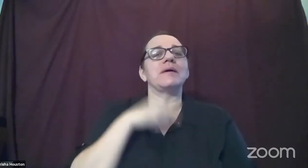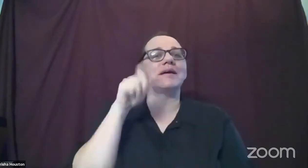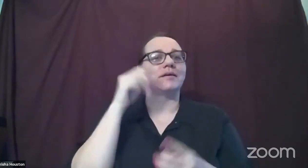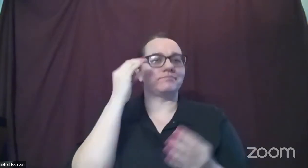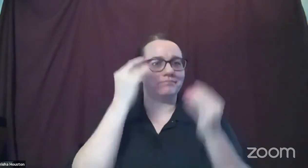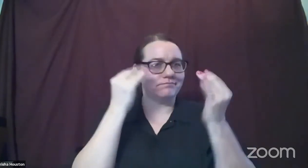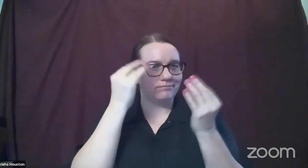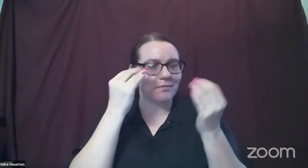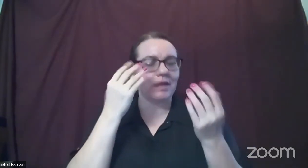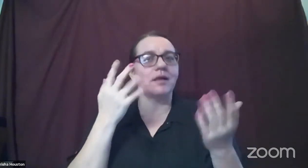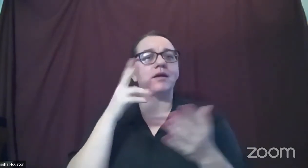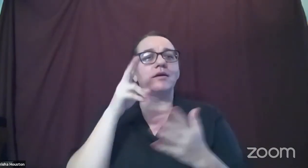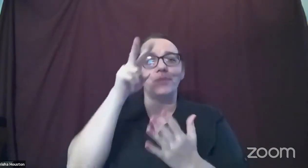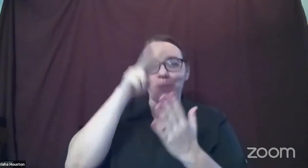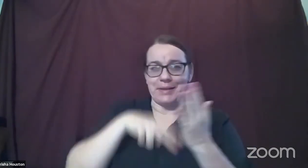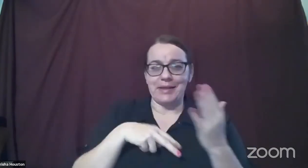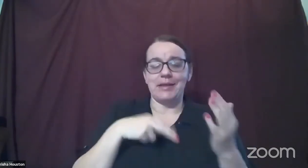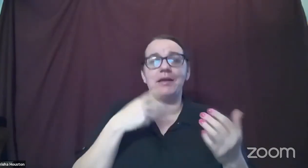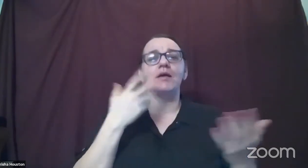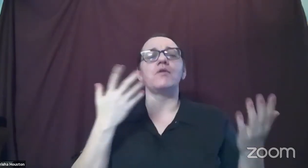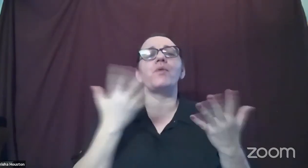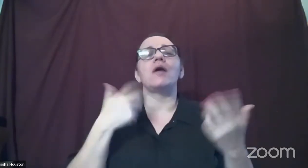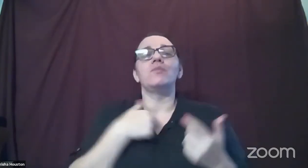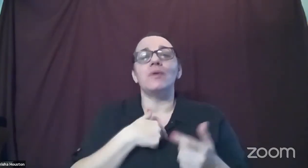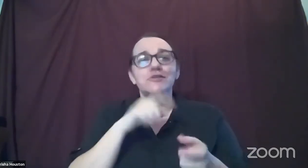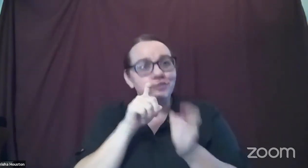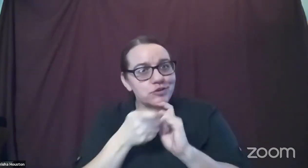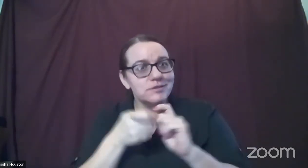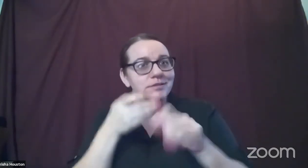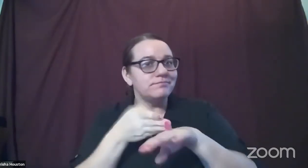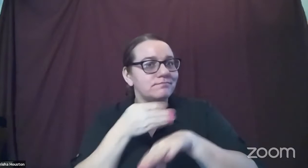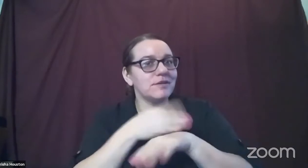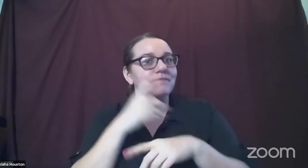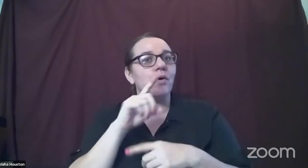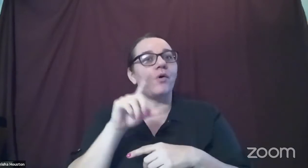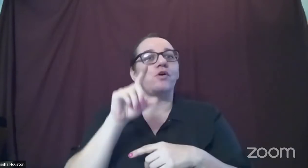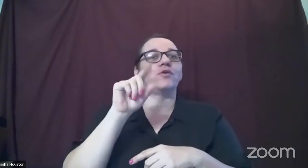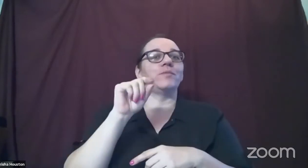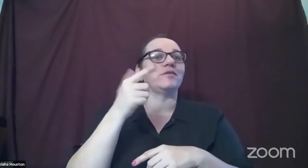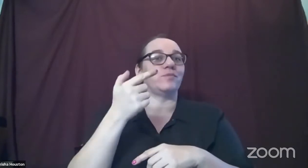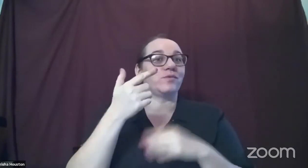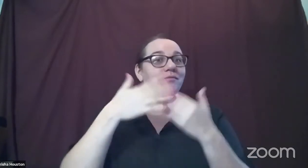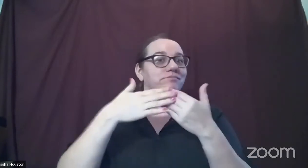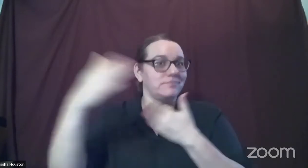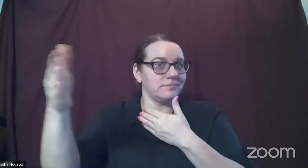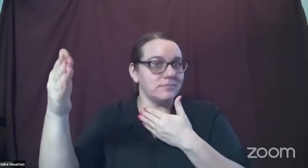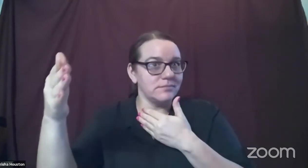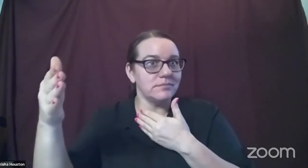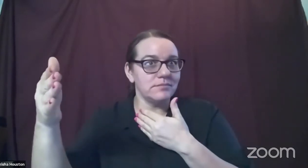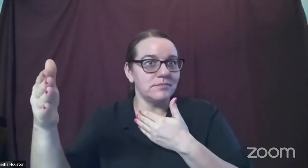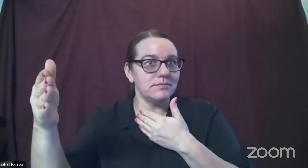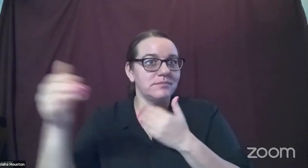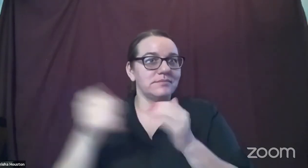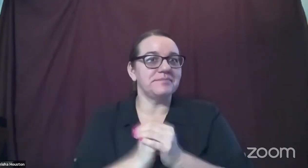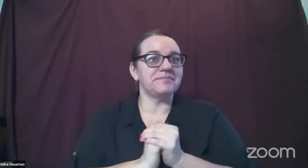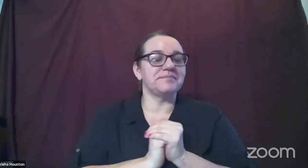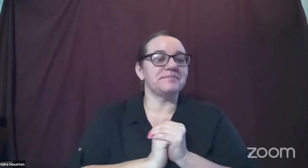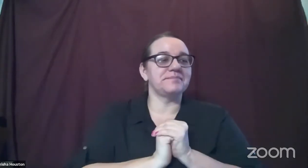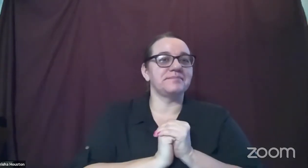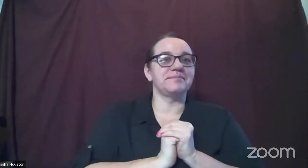are at that point, and we need to consider and review what changes and improvements have